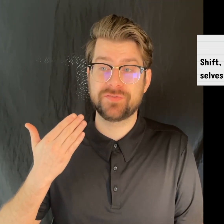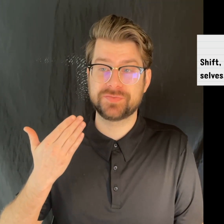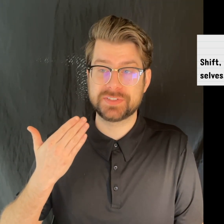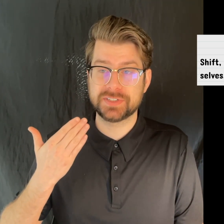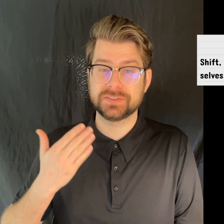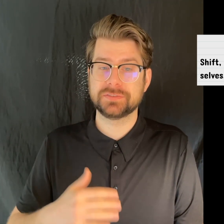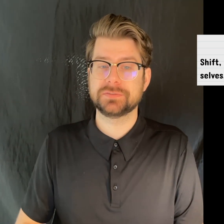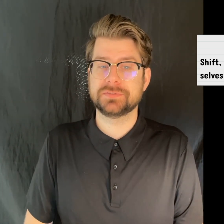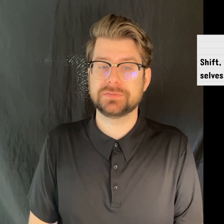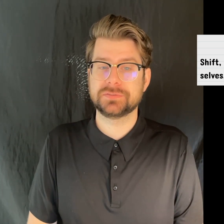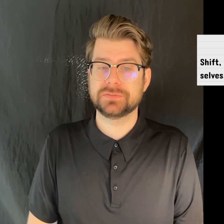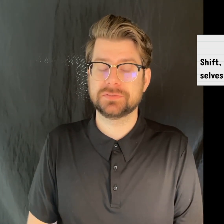shift,